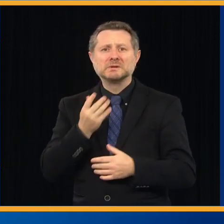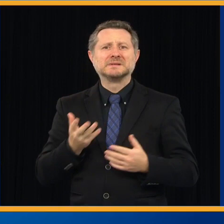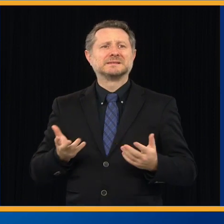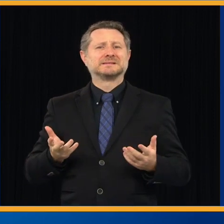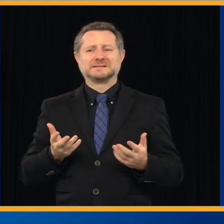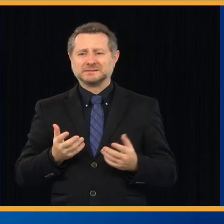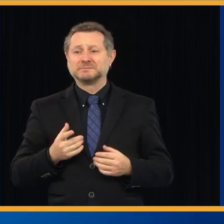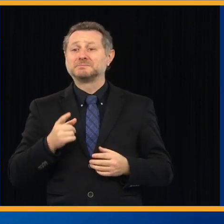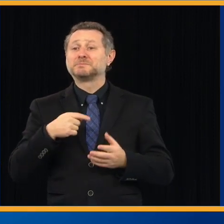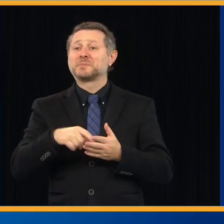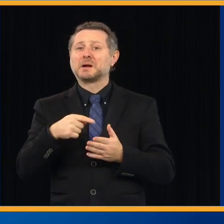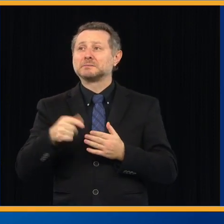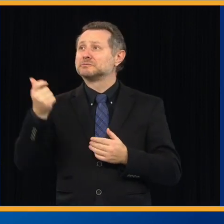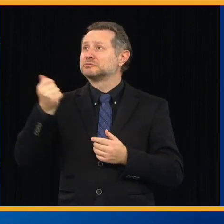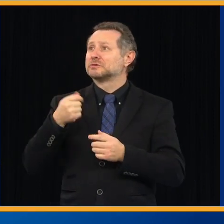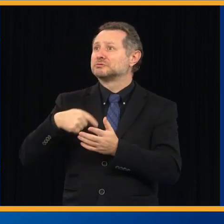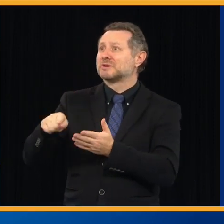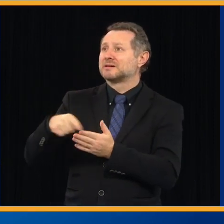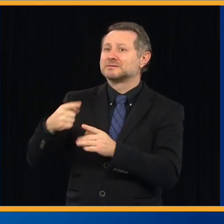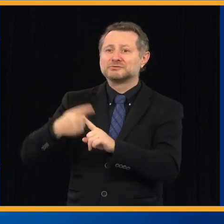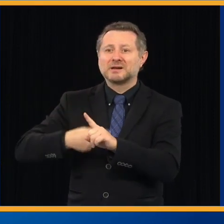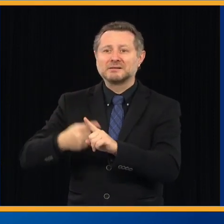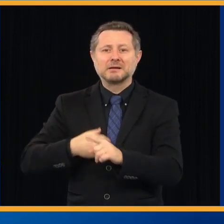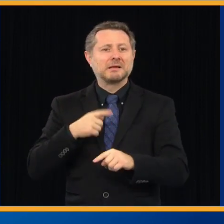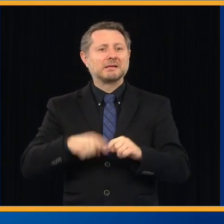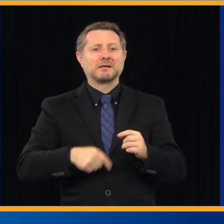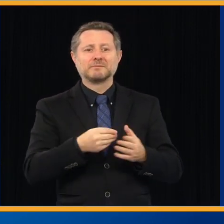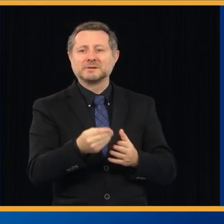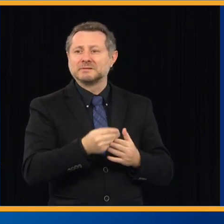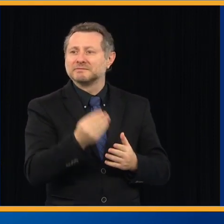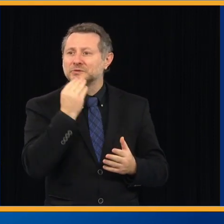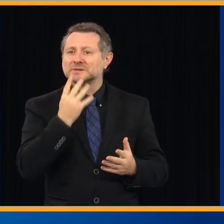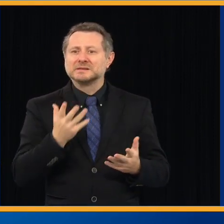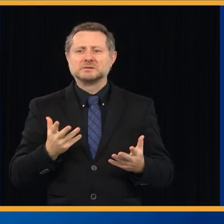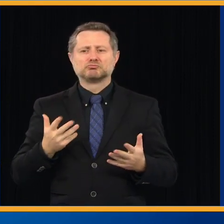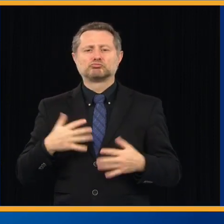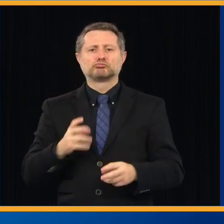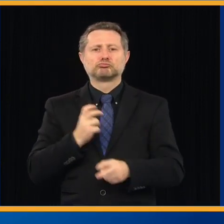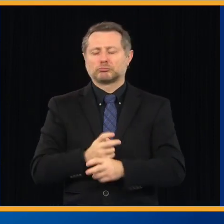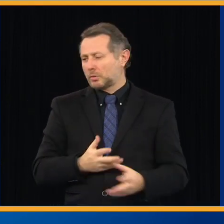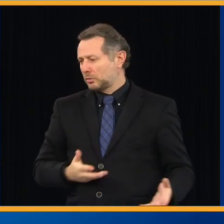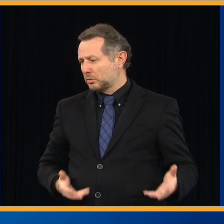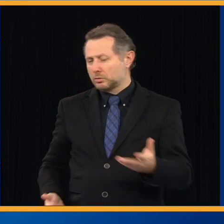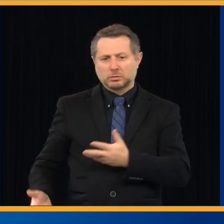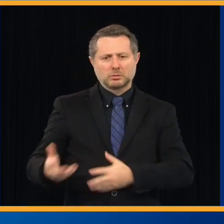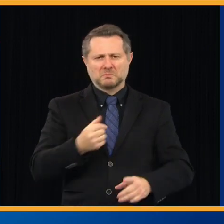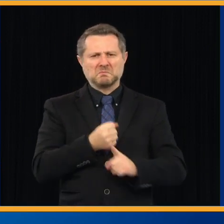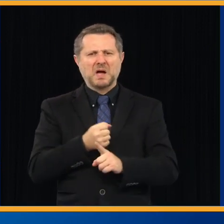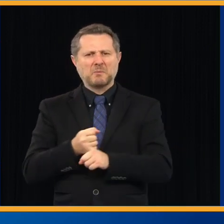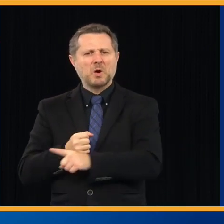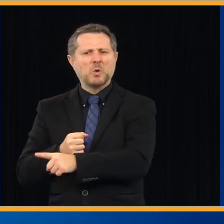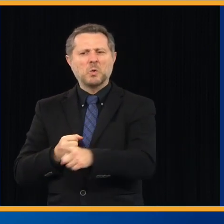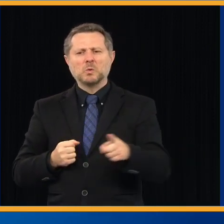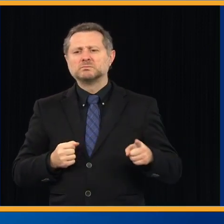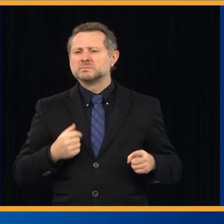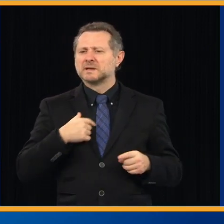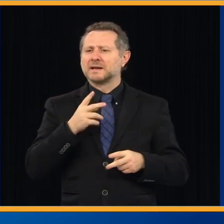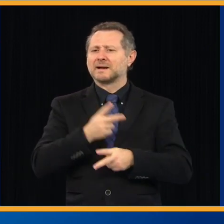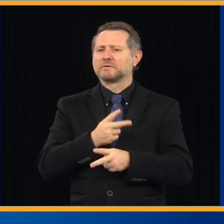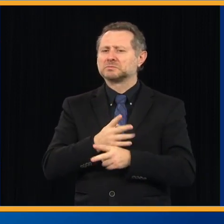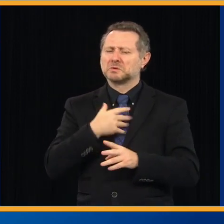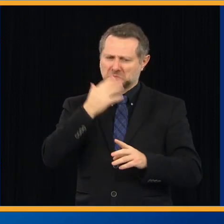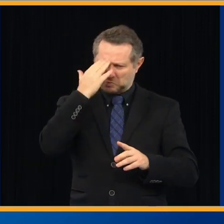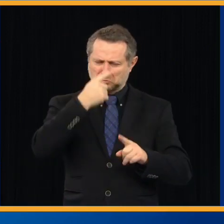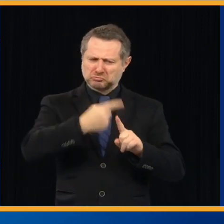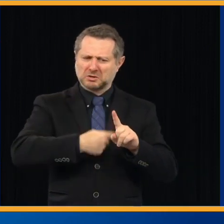rent and buying food become very important. We have addressed the rent issue, the